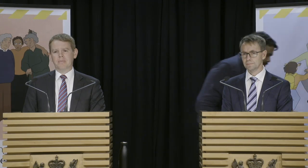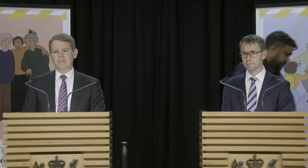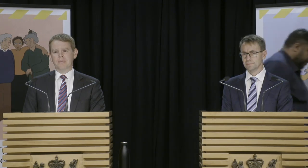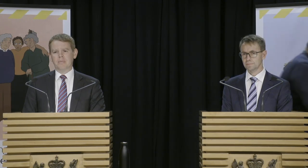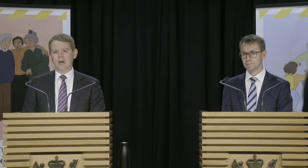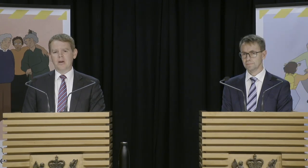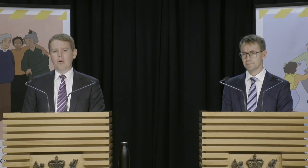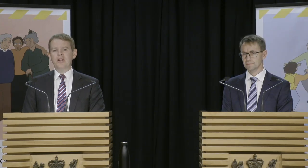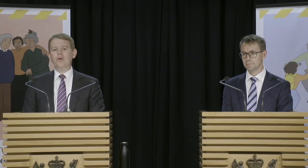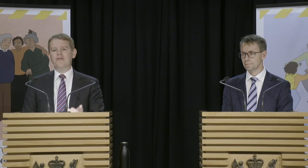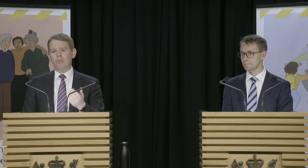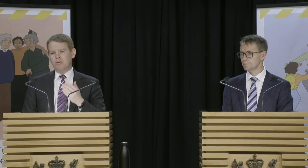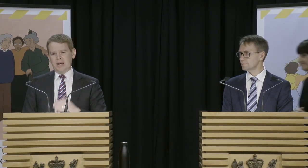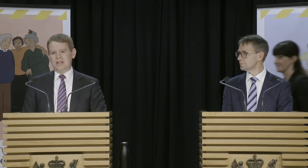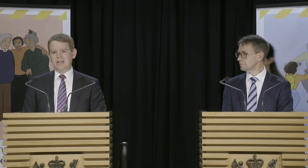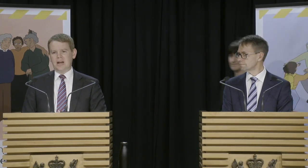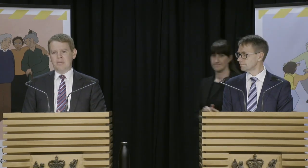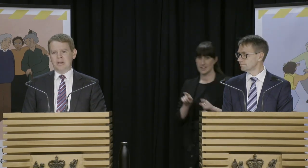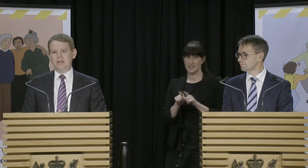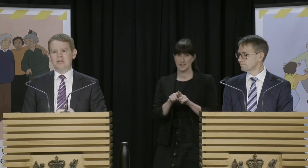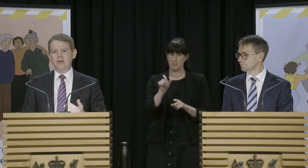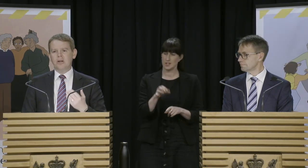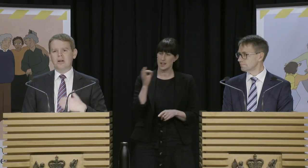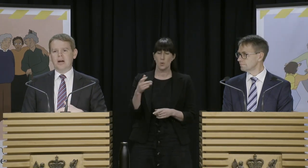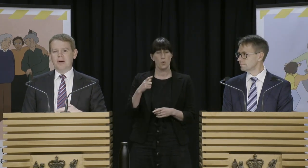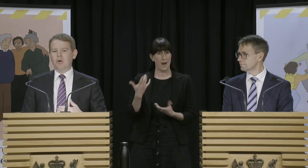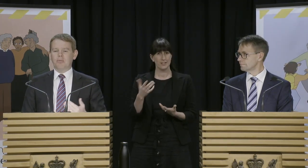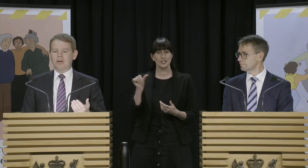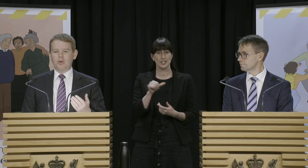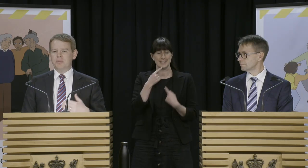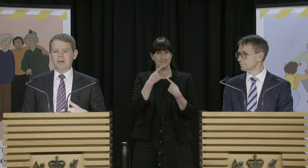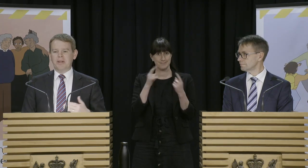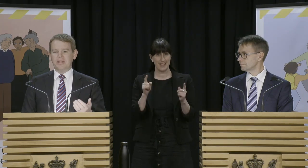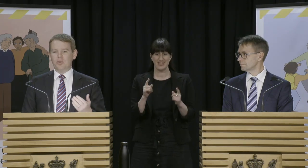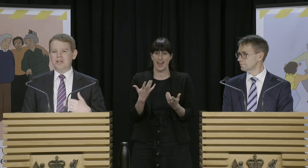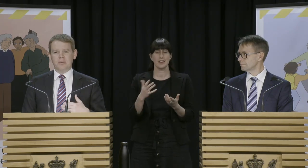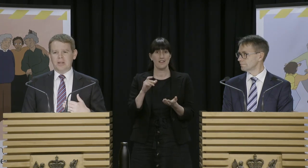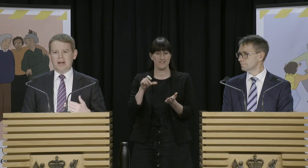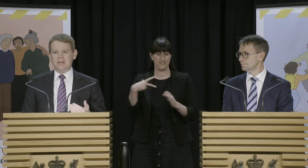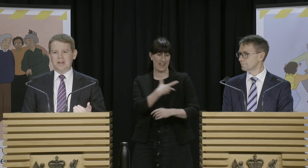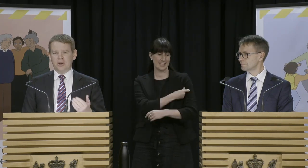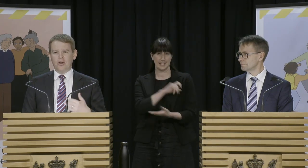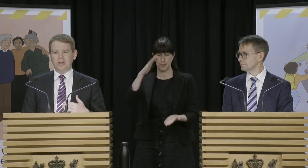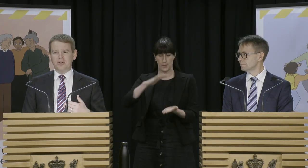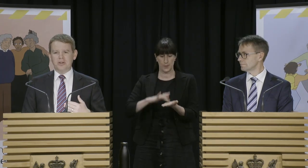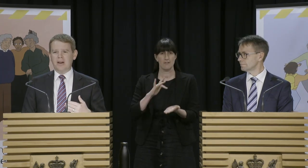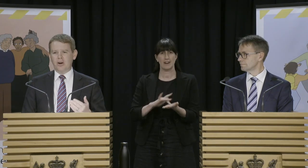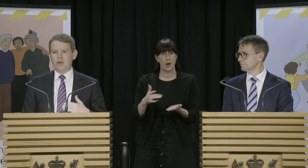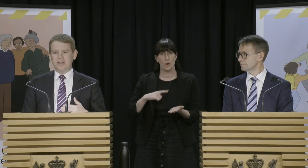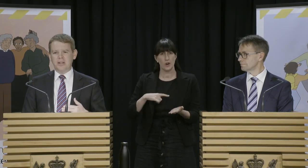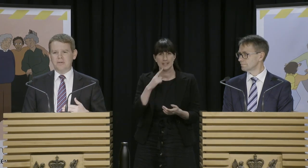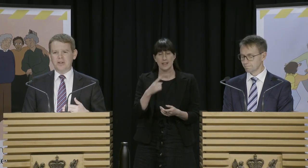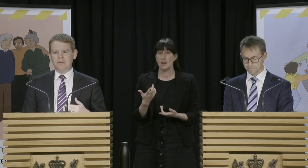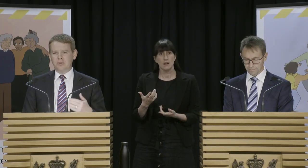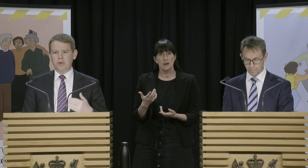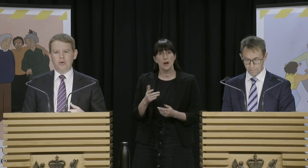have to prepare for that. Well, we know we've got more vaccines coming. So, well, of course, but I mean, that's always going to be the case. The goal is not to have a whole